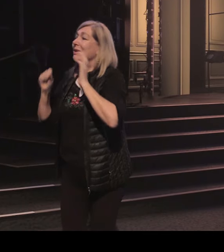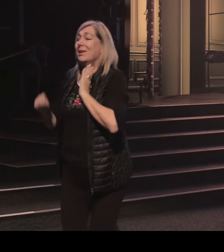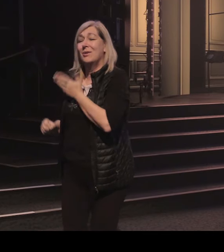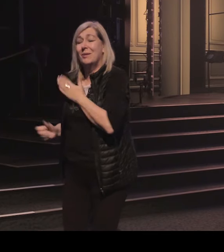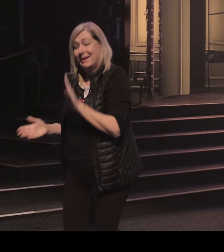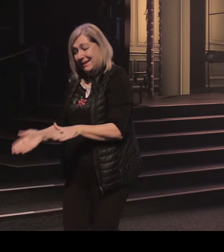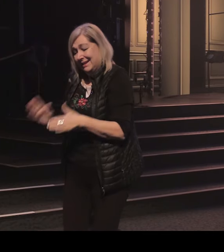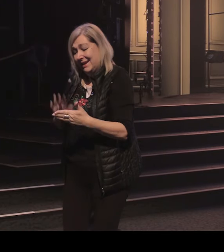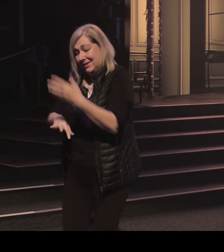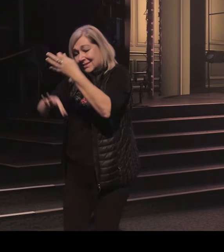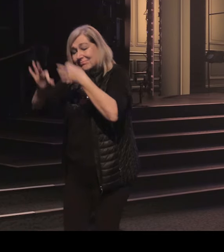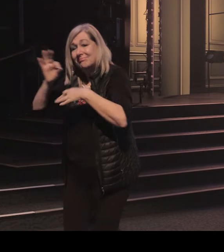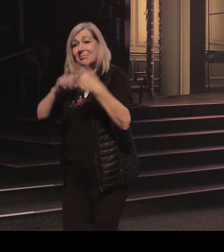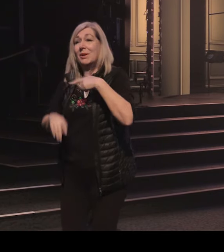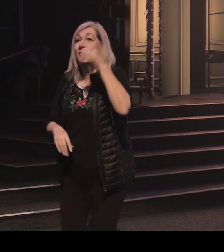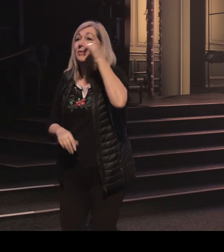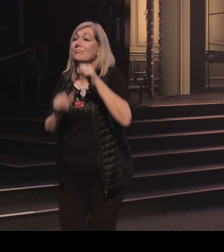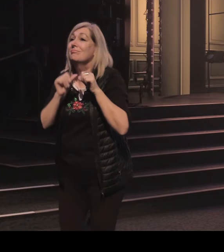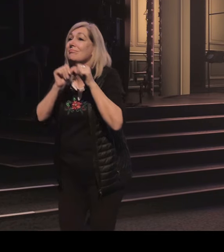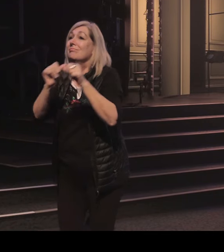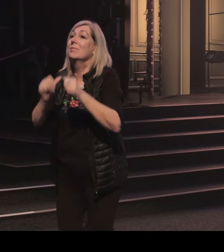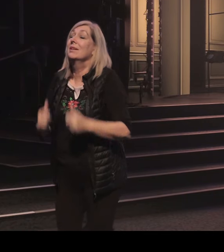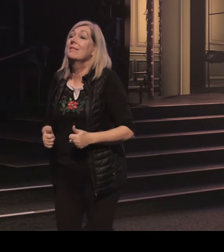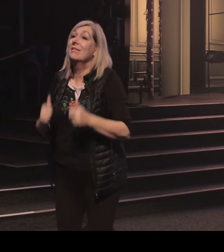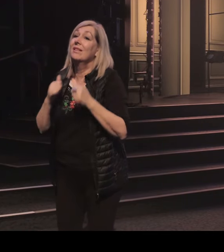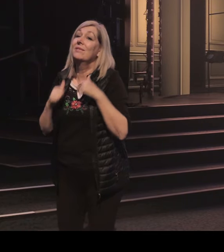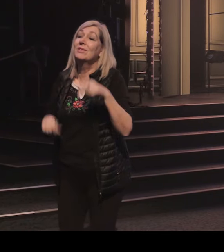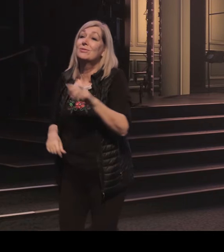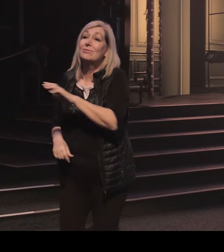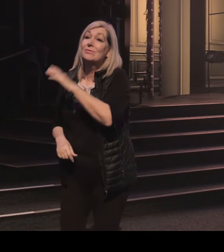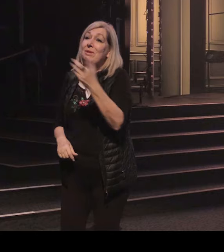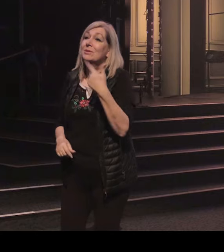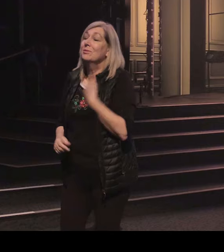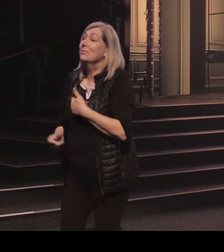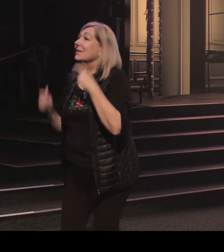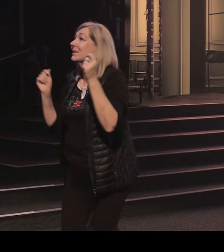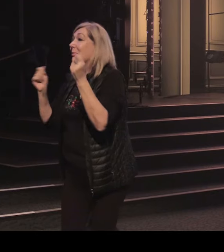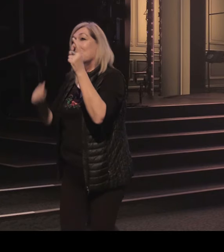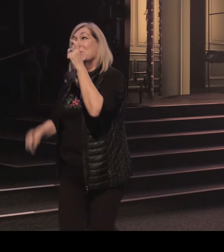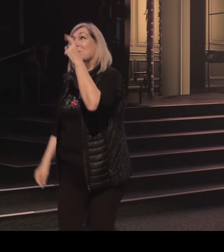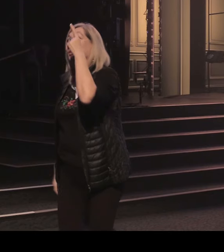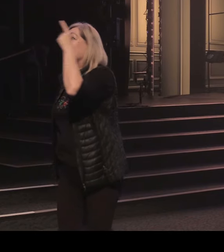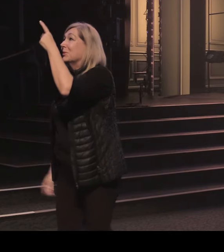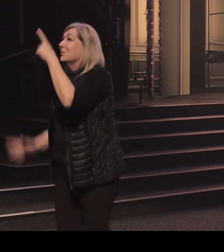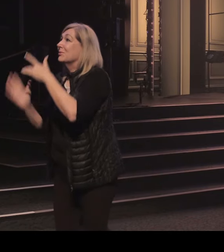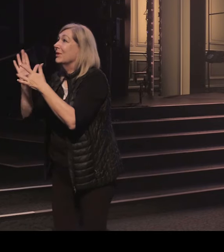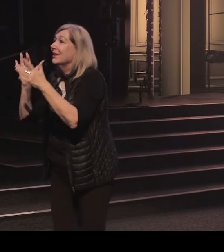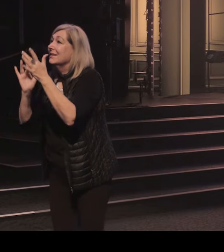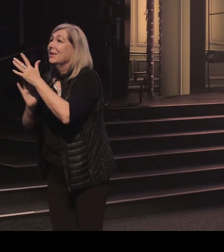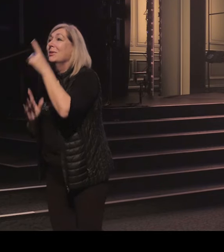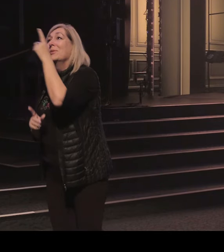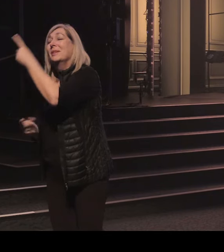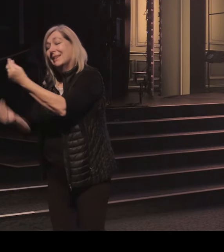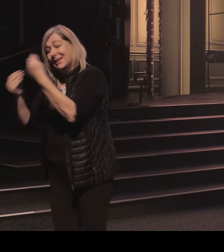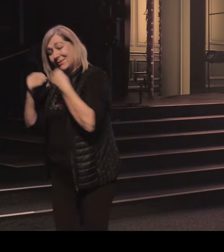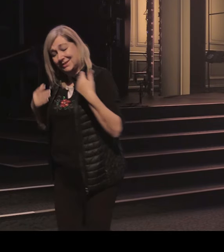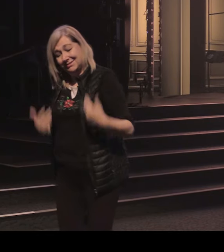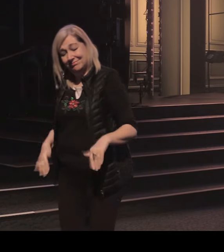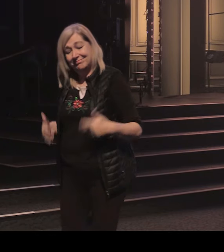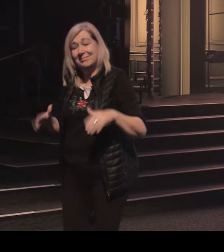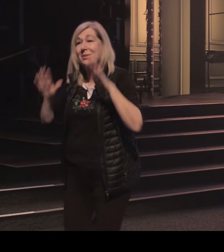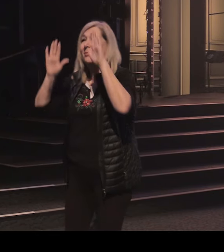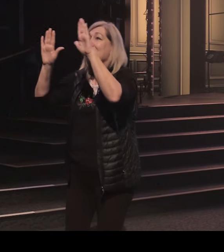us eternal life. And this Christmas, Lord, we celebrate you, Jesus. We celebrate the fact that we've received the greatest gift of all,